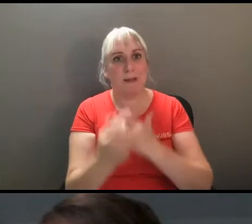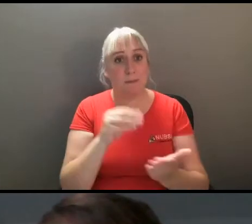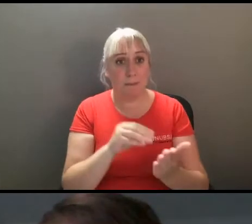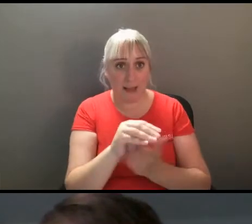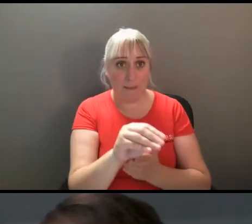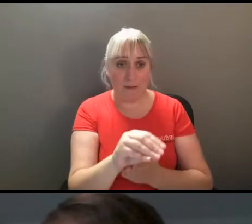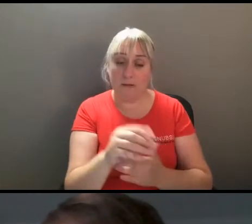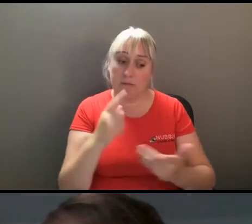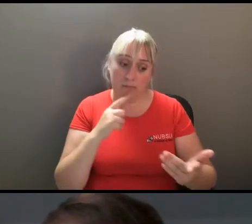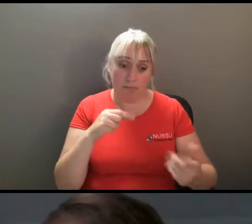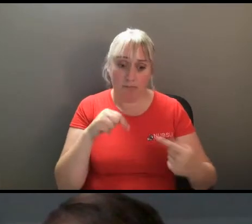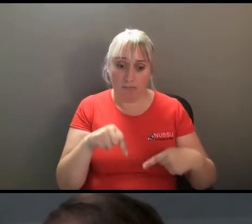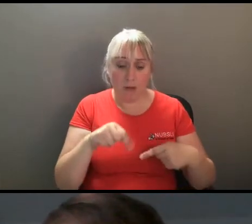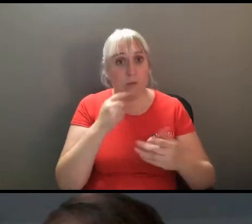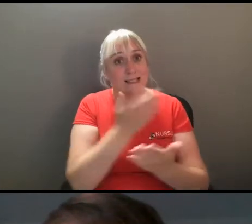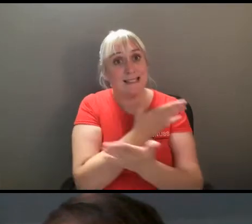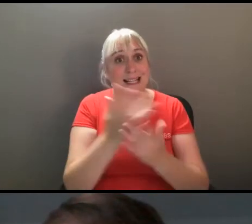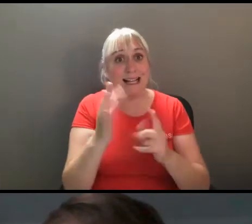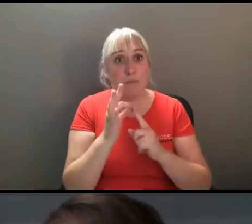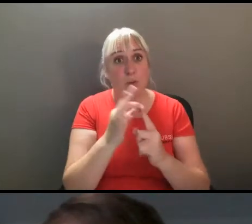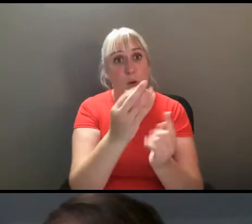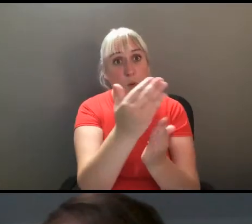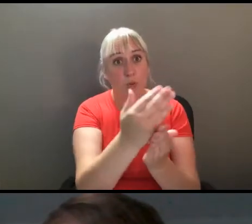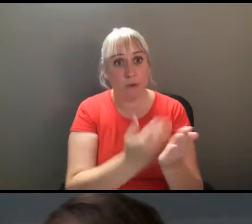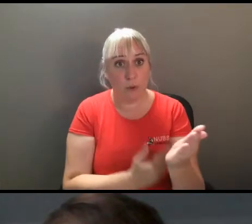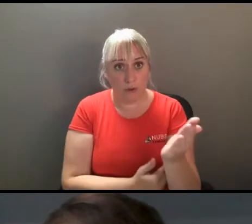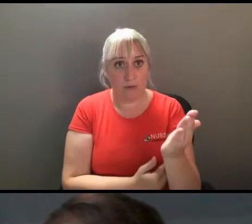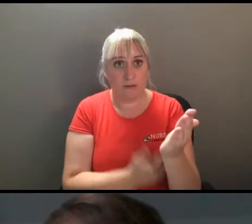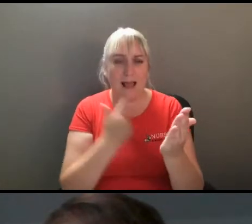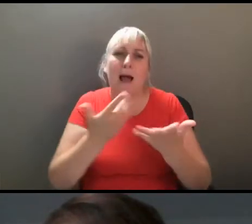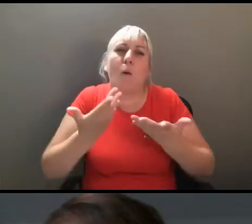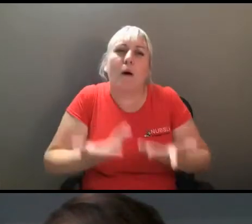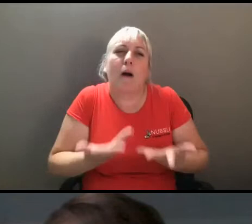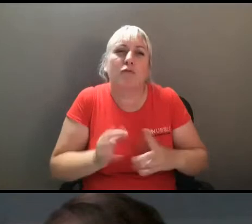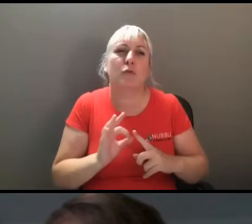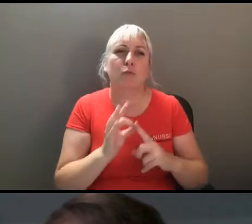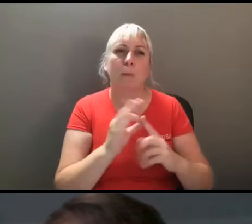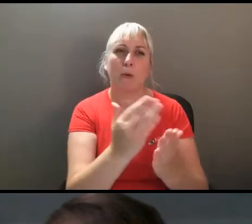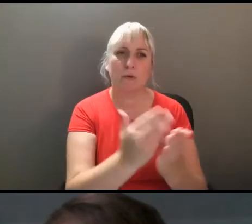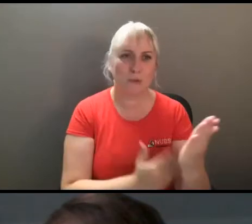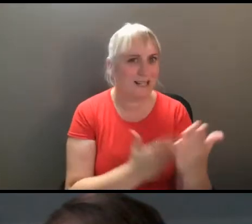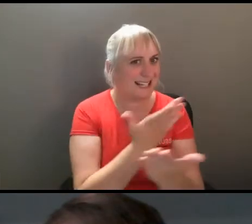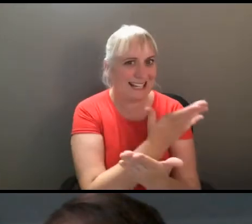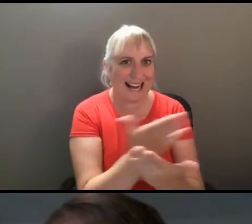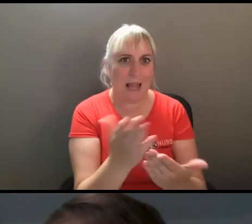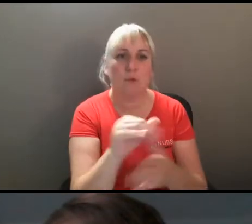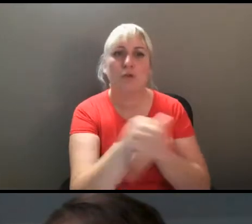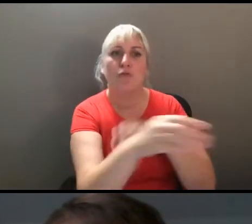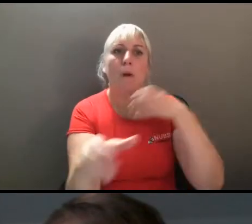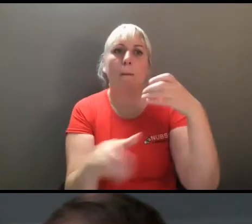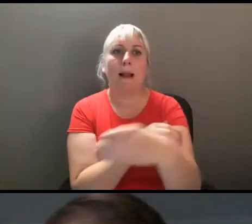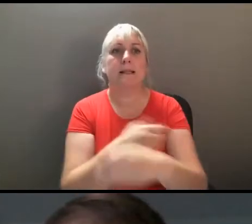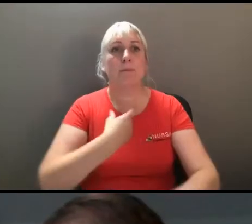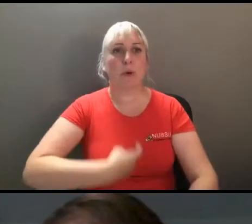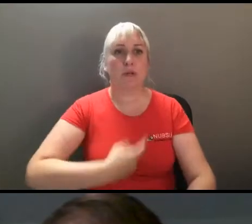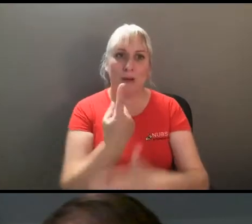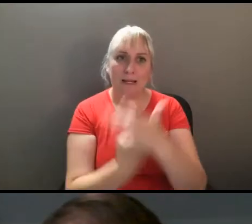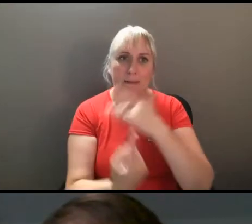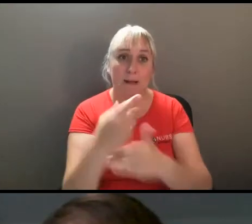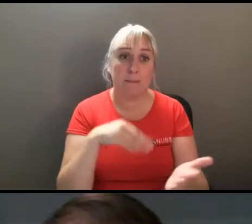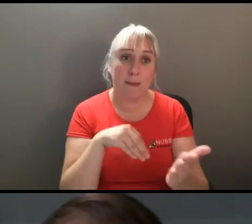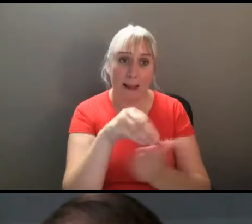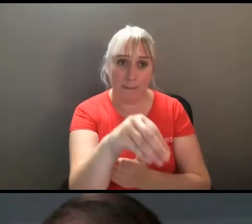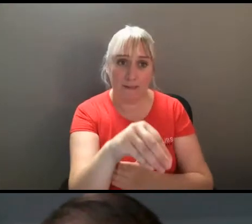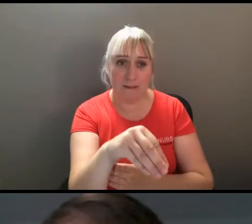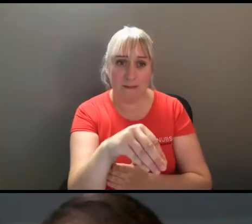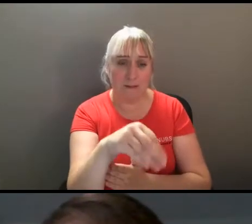proposals within our current proposals to replace personal independence payments entirely,